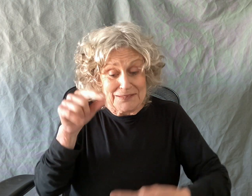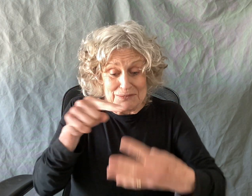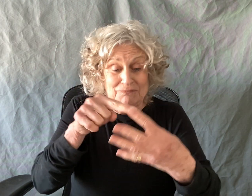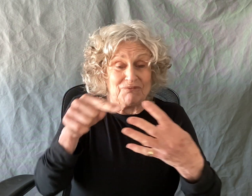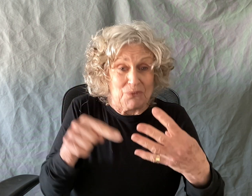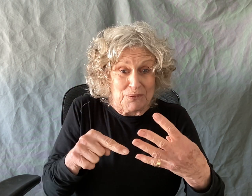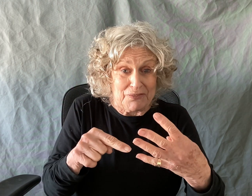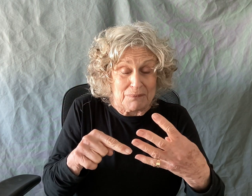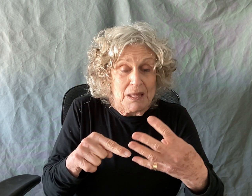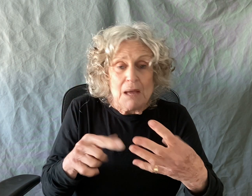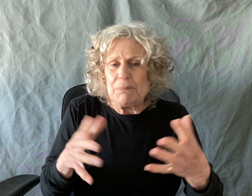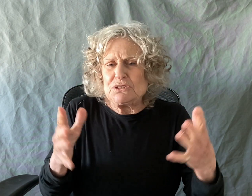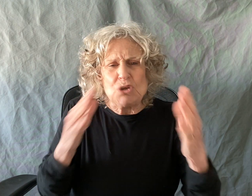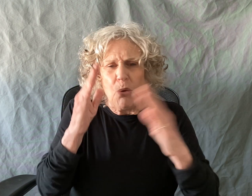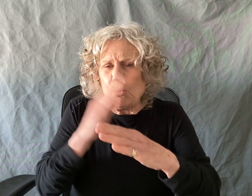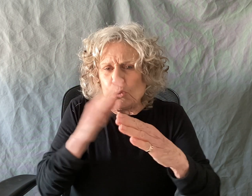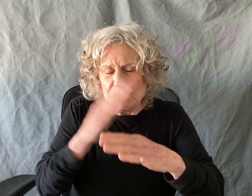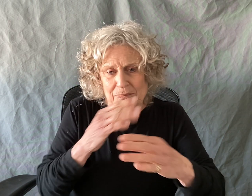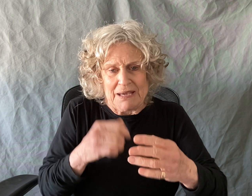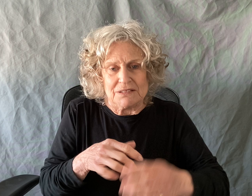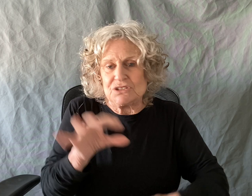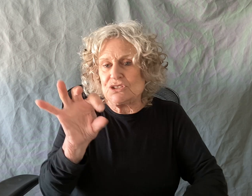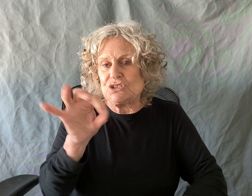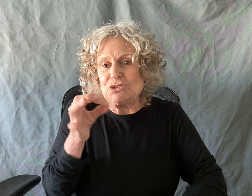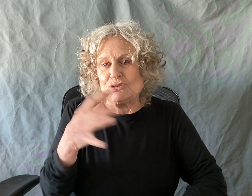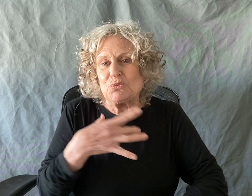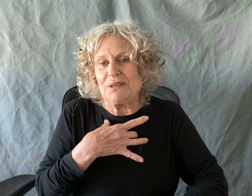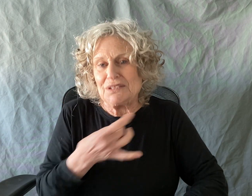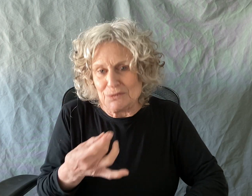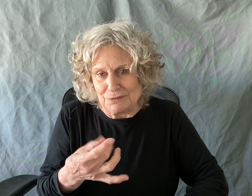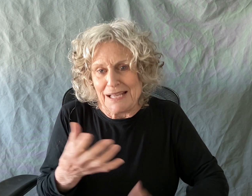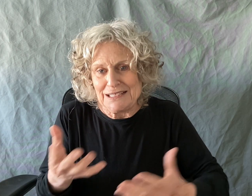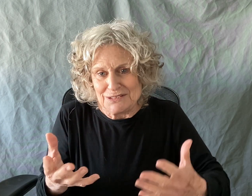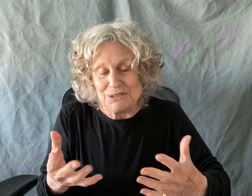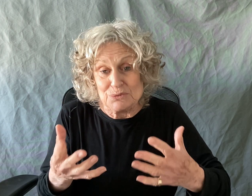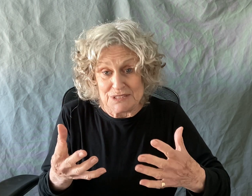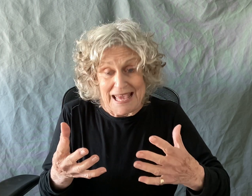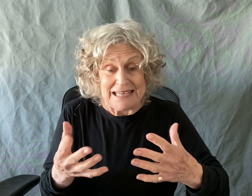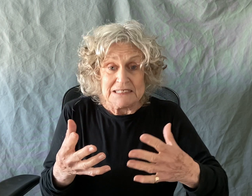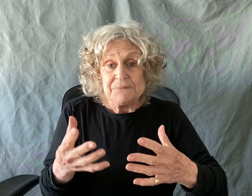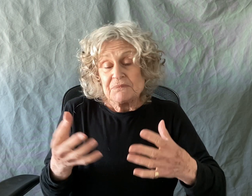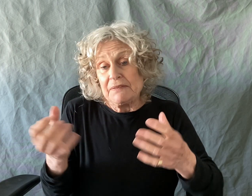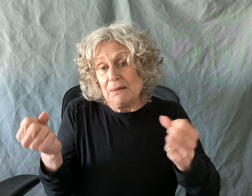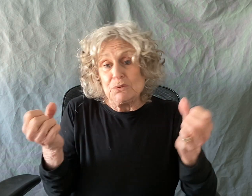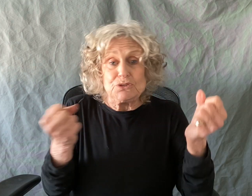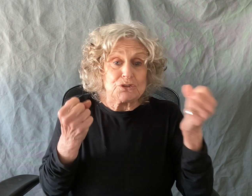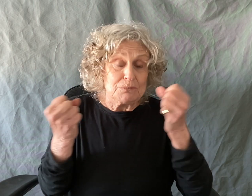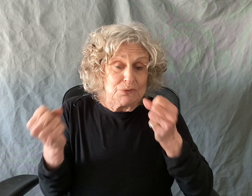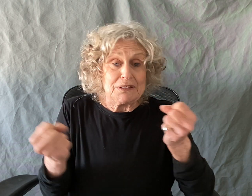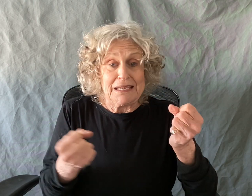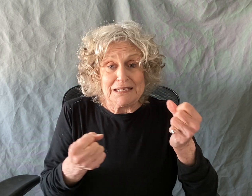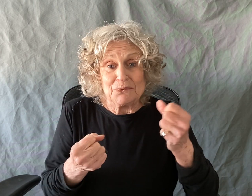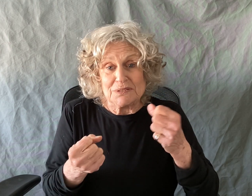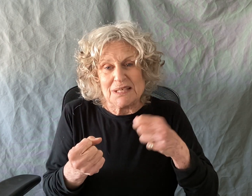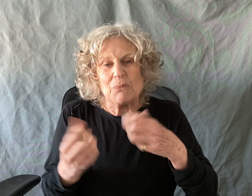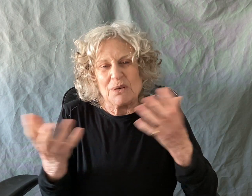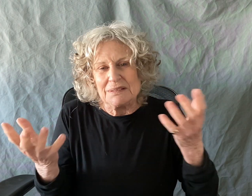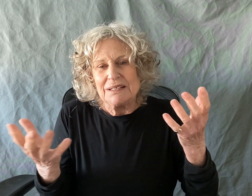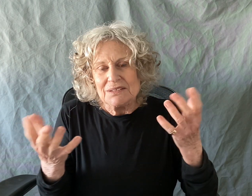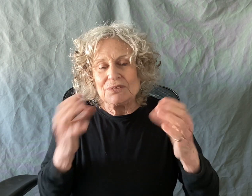There's 4 of them, but don't worry about it. Just choose one that you like and use that. And then when you're communicating with someone,